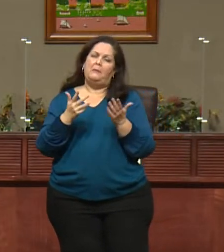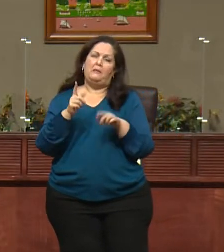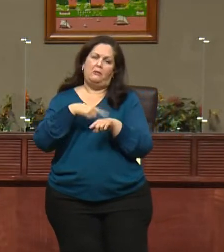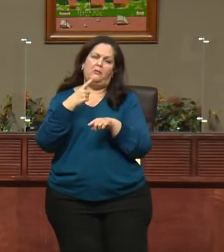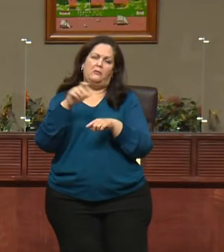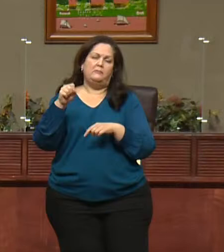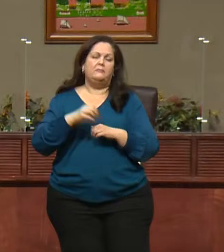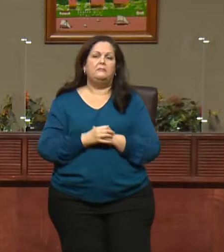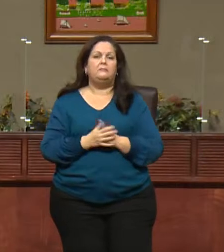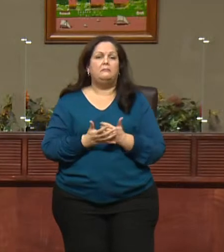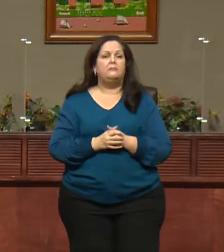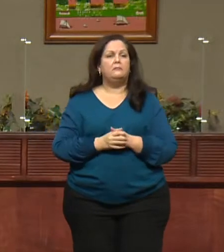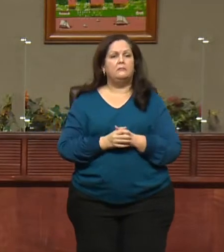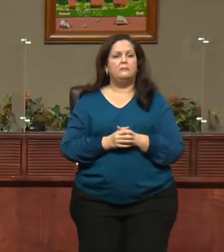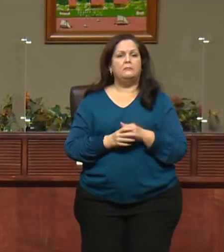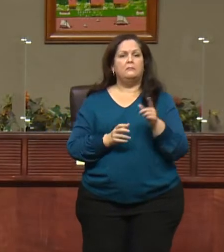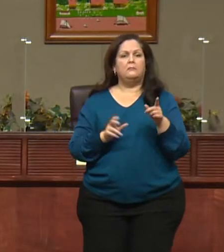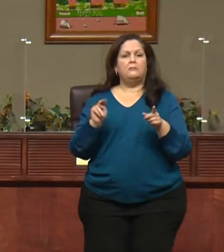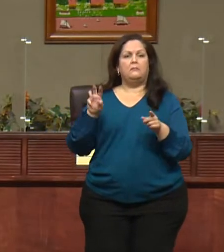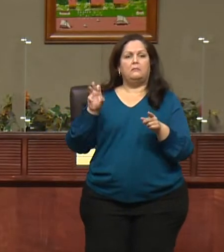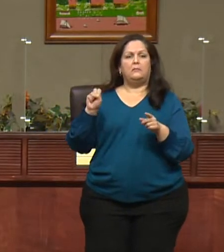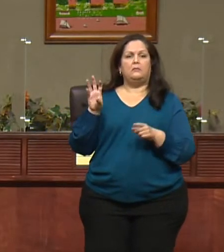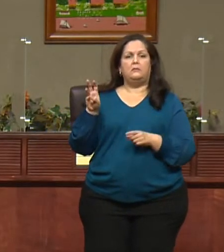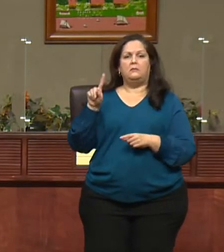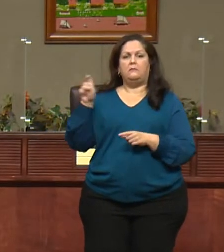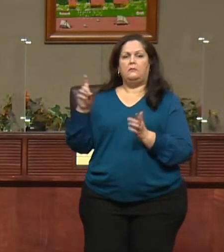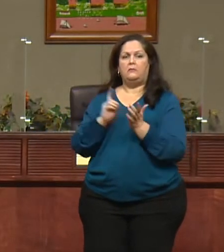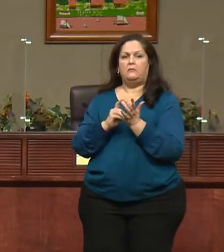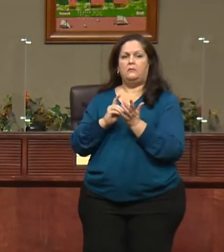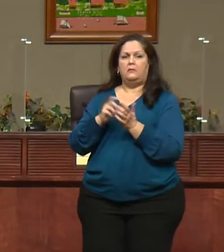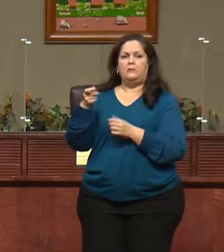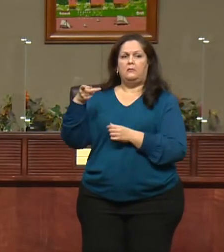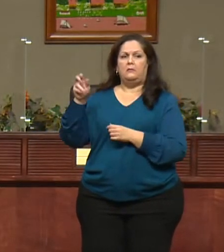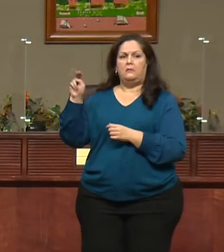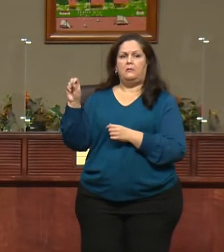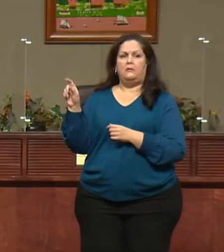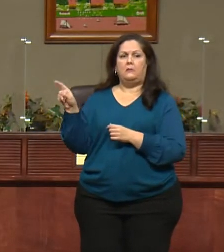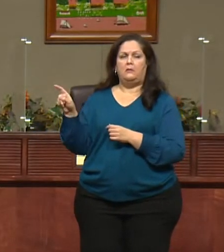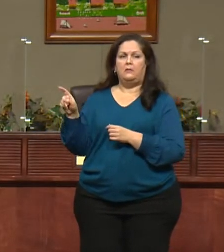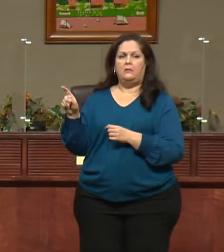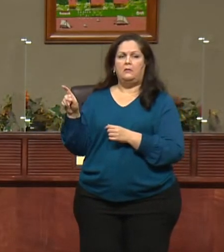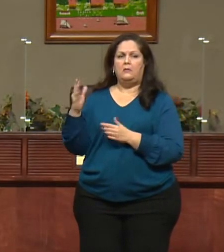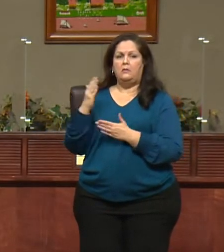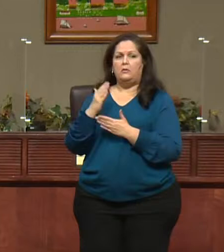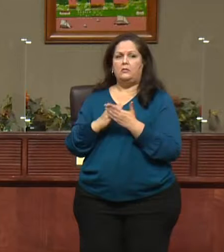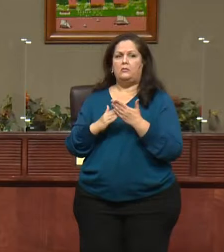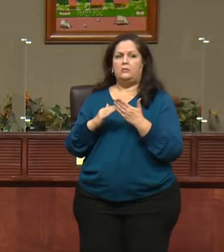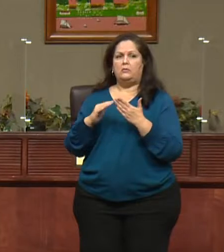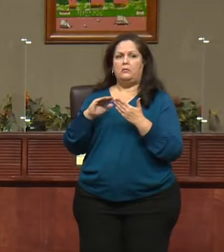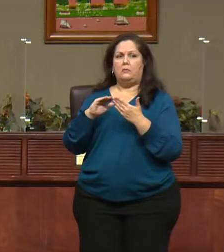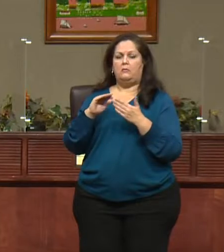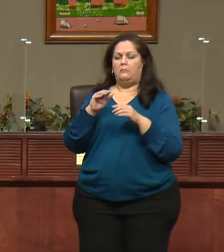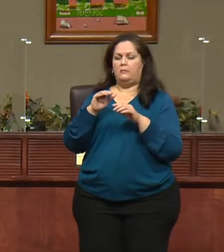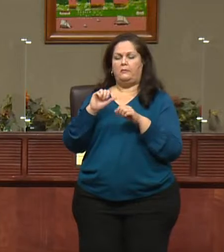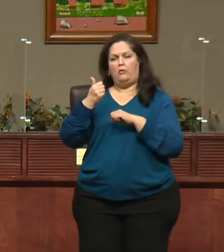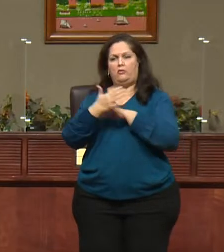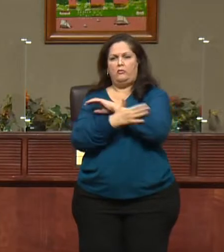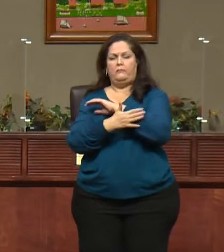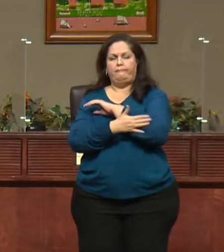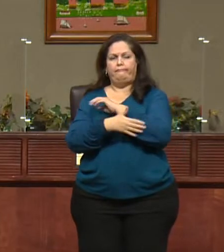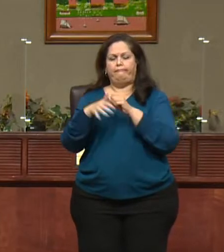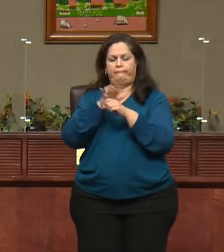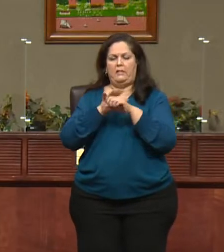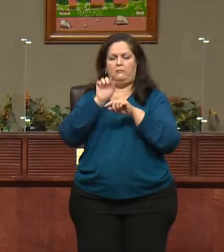Nikki Zizazo with News 6. My question's for Dr. Pino. Dr. Pino, some of the neighboring counties are saying